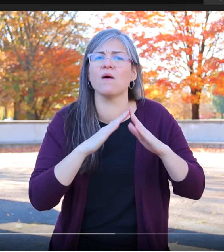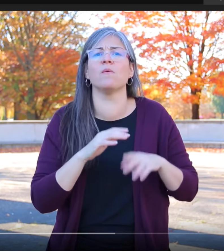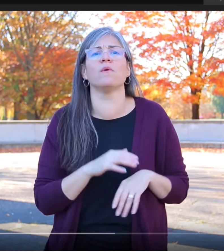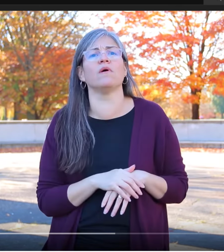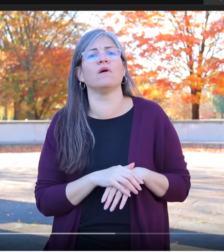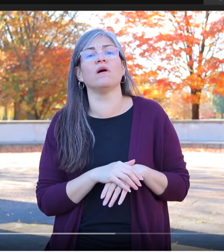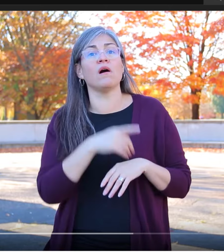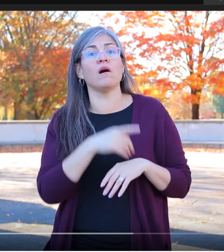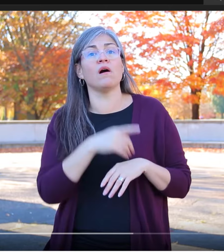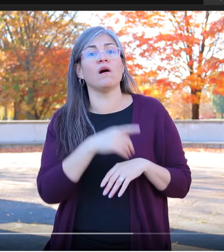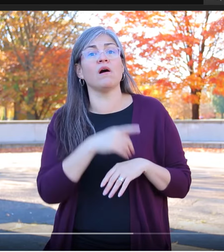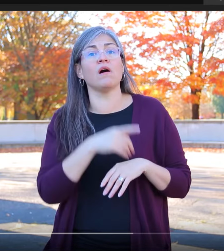in town,